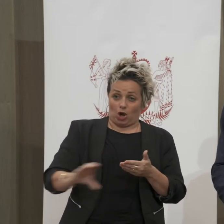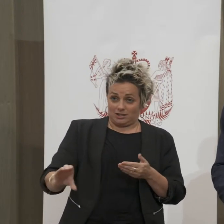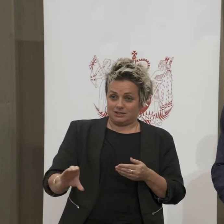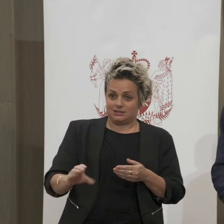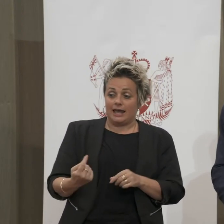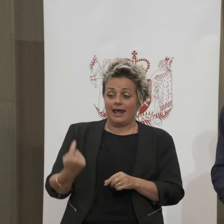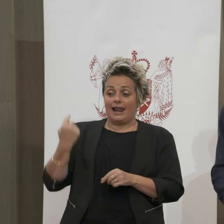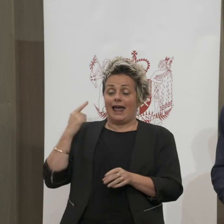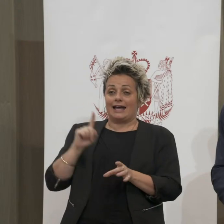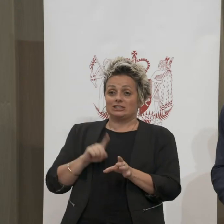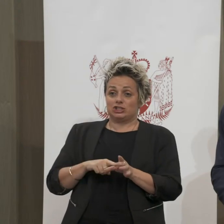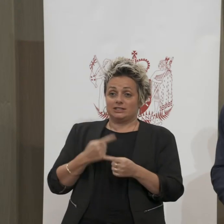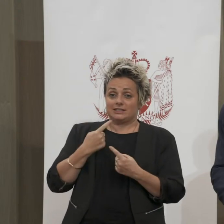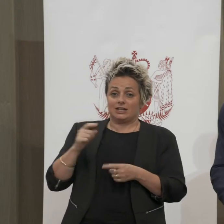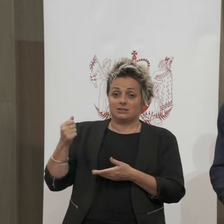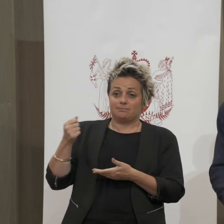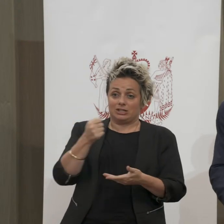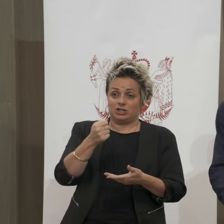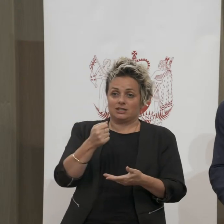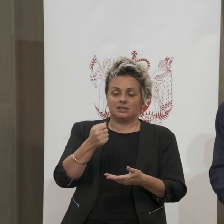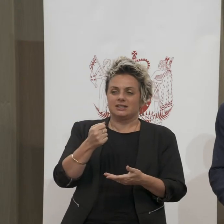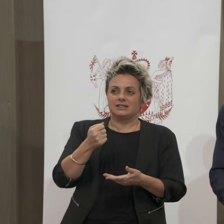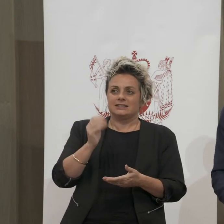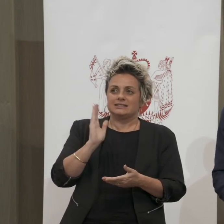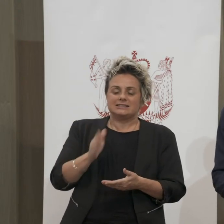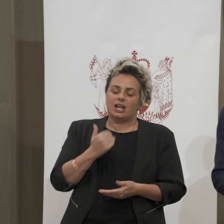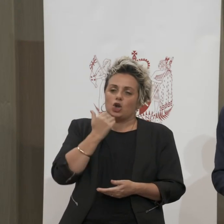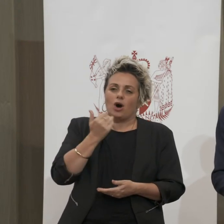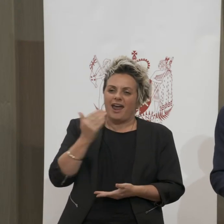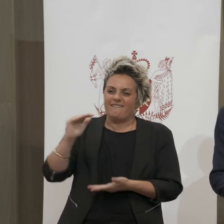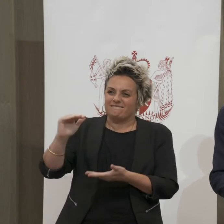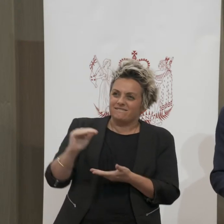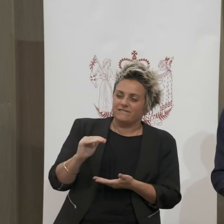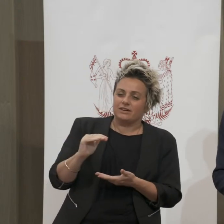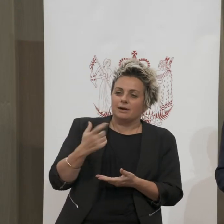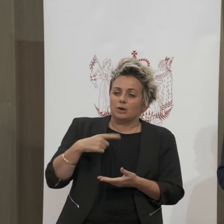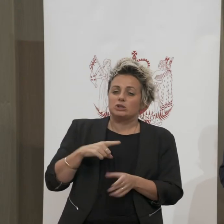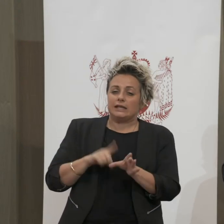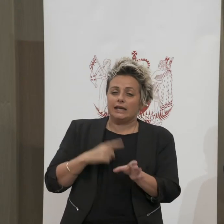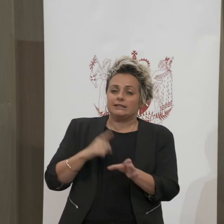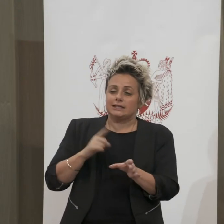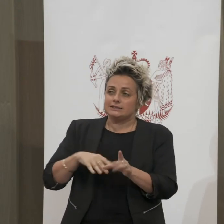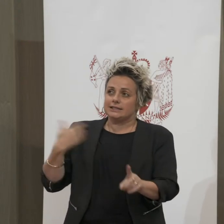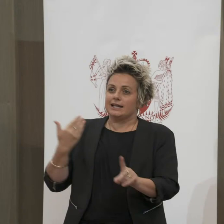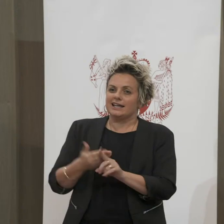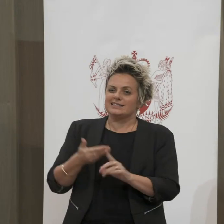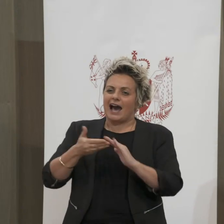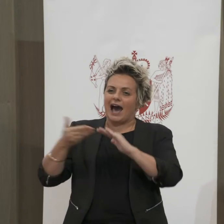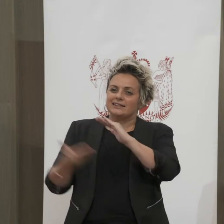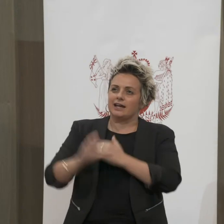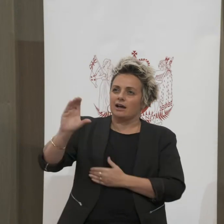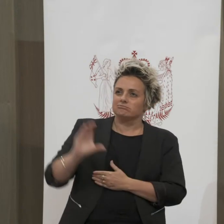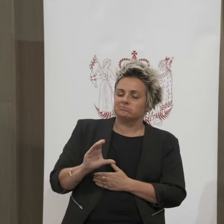last year's budget alone has not been enough to make up for years and years of underinvestment.